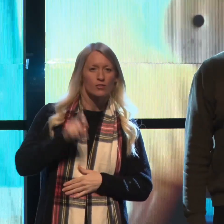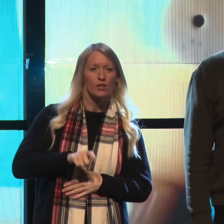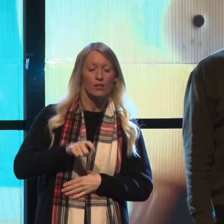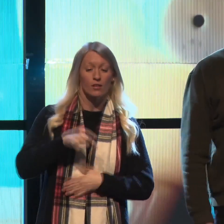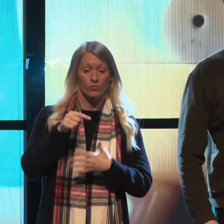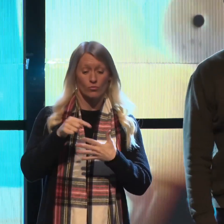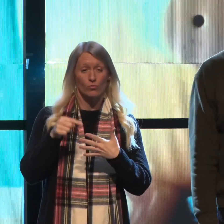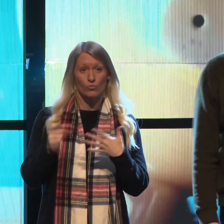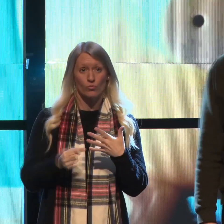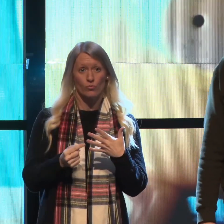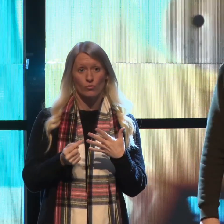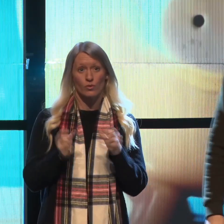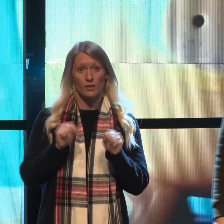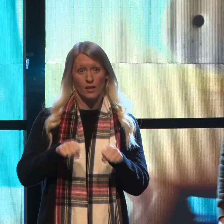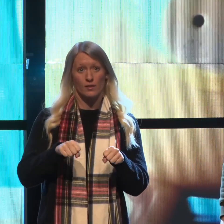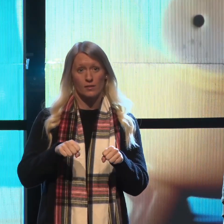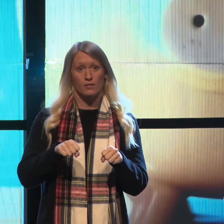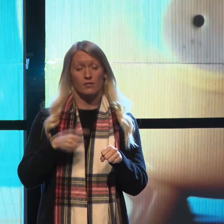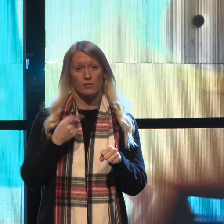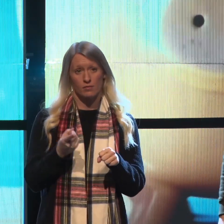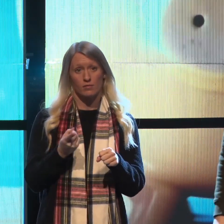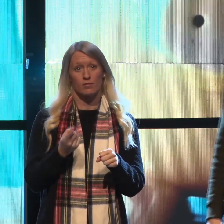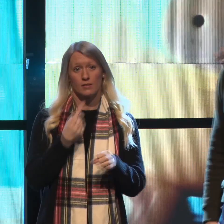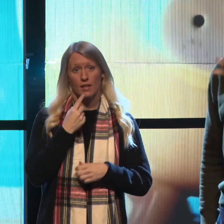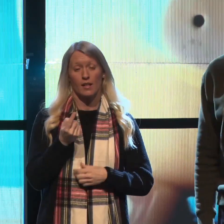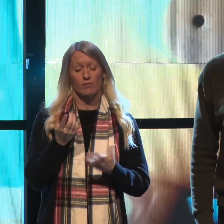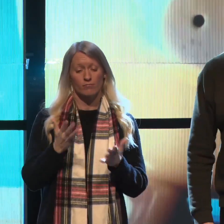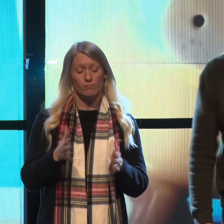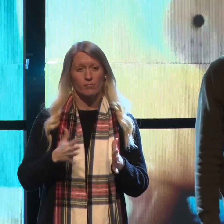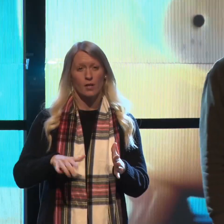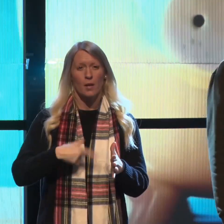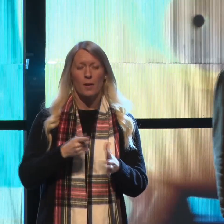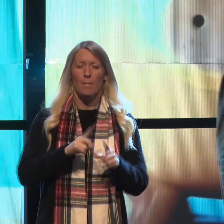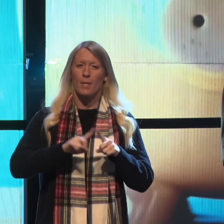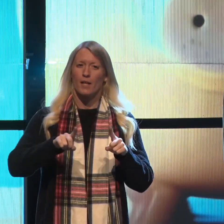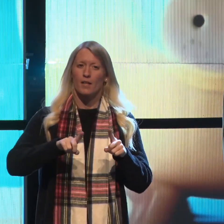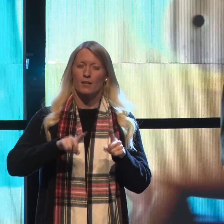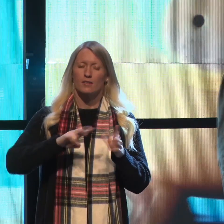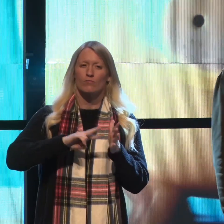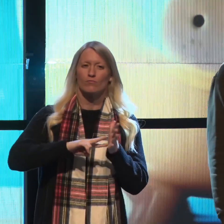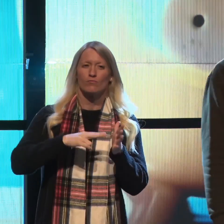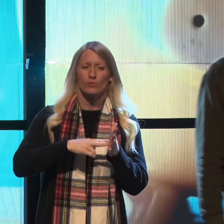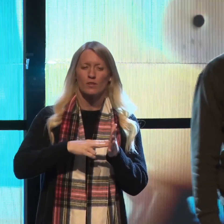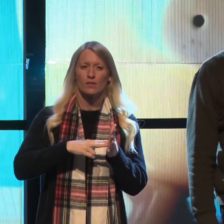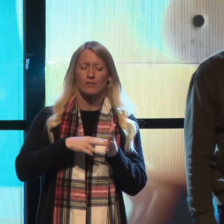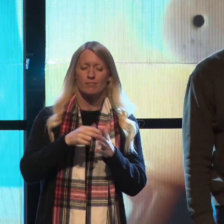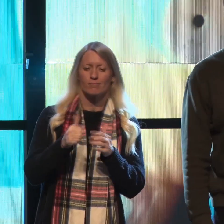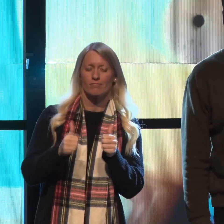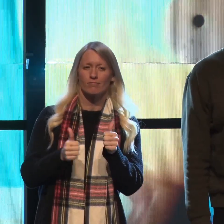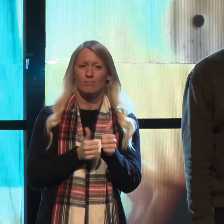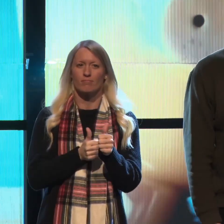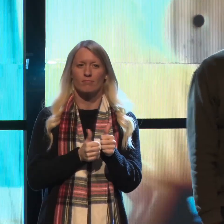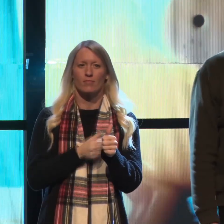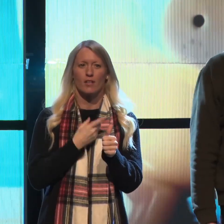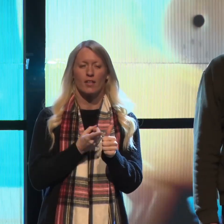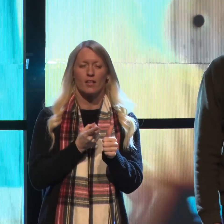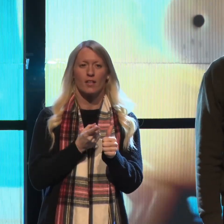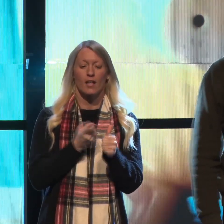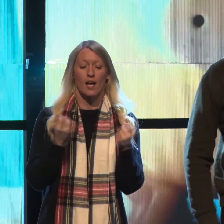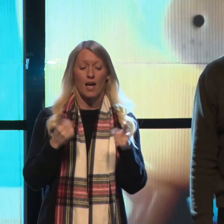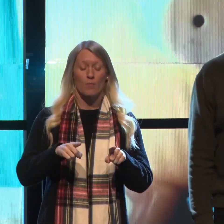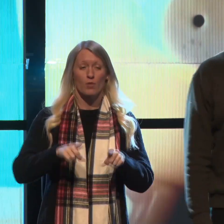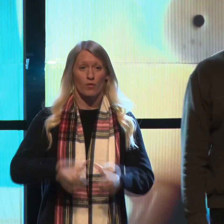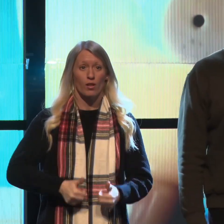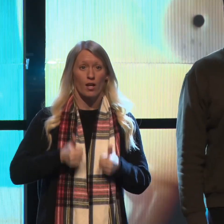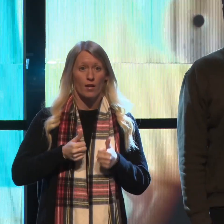we've done. But I think maybe underneath much of how it happens, right? Underneath these things that happen in our lives, that we're